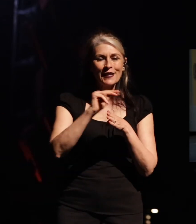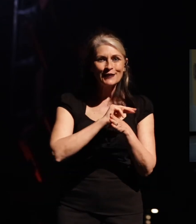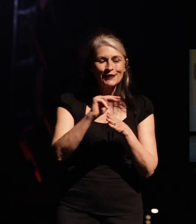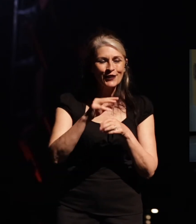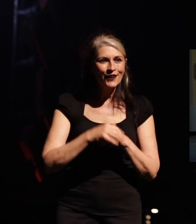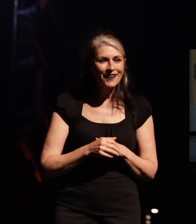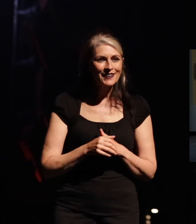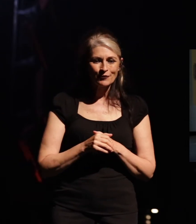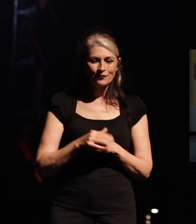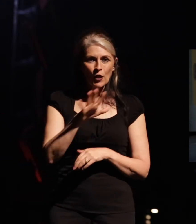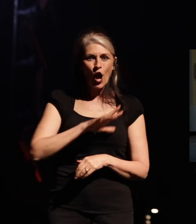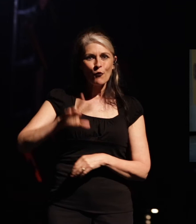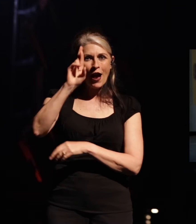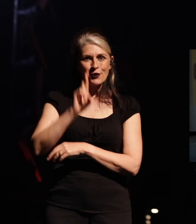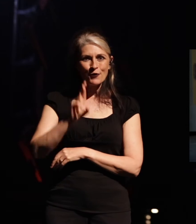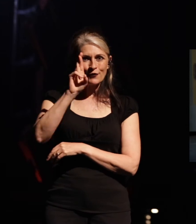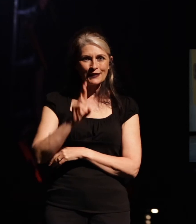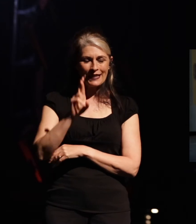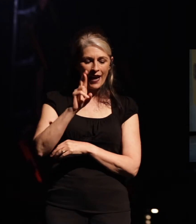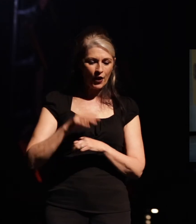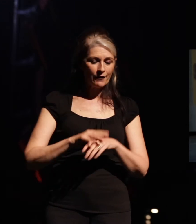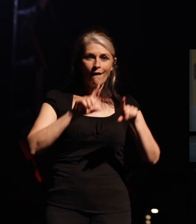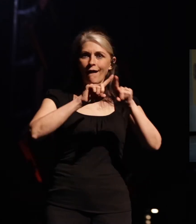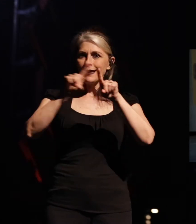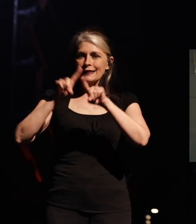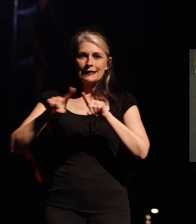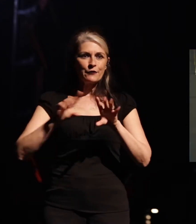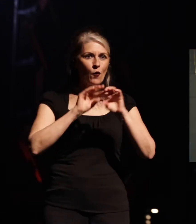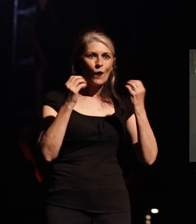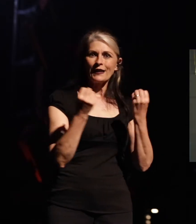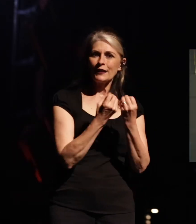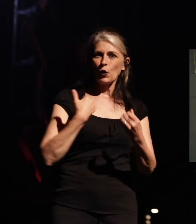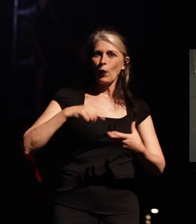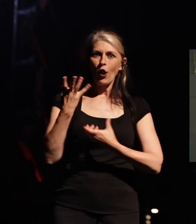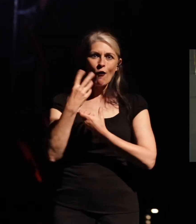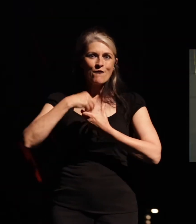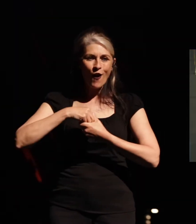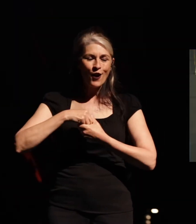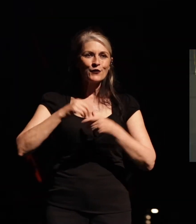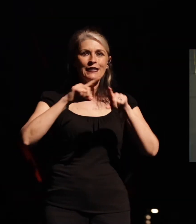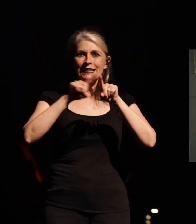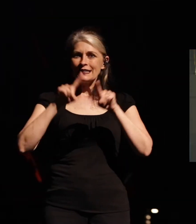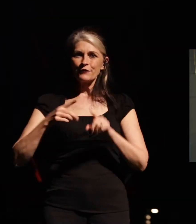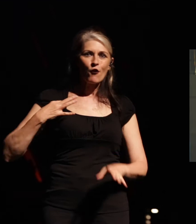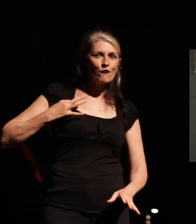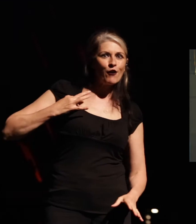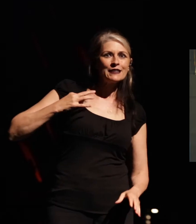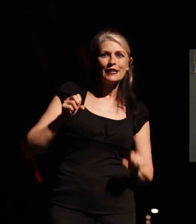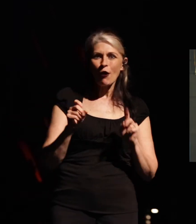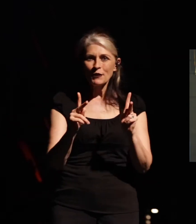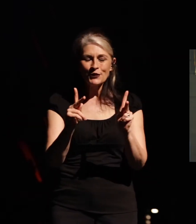around Riverside and all the different organizations that we're involved in, and all the different volunteer opportunities that